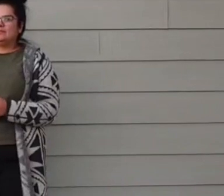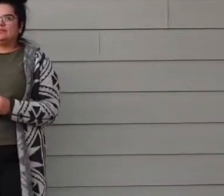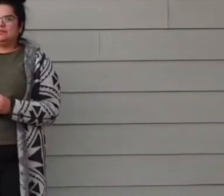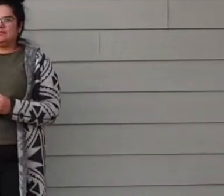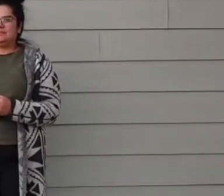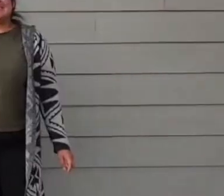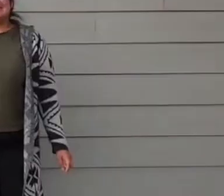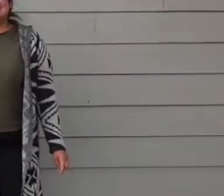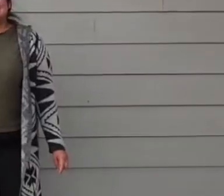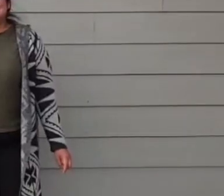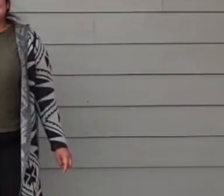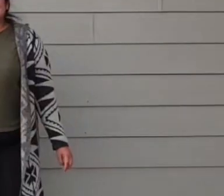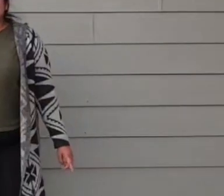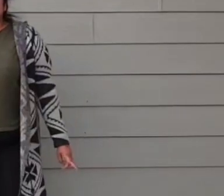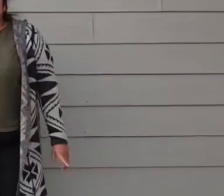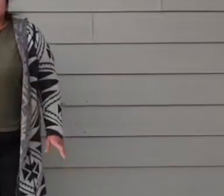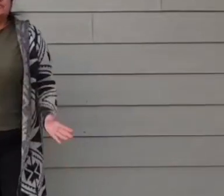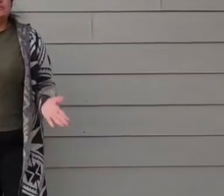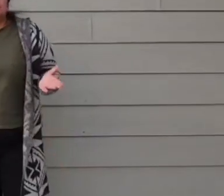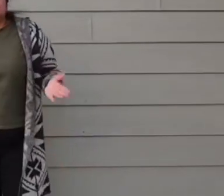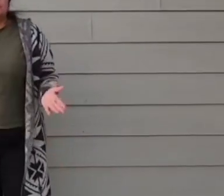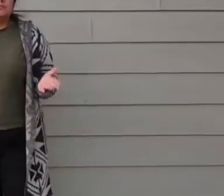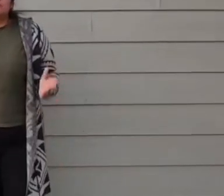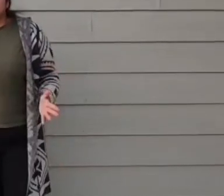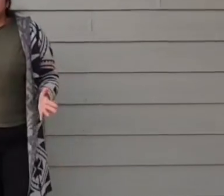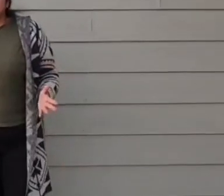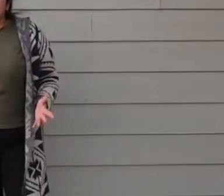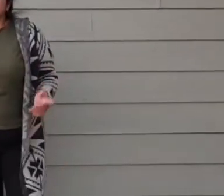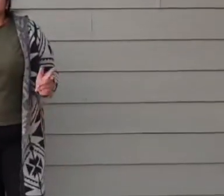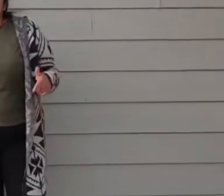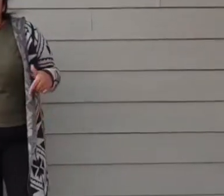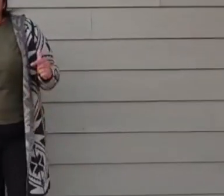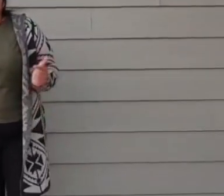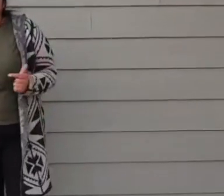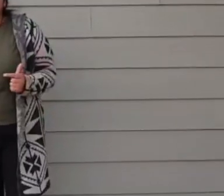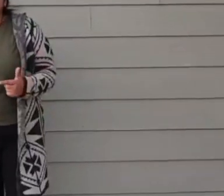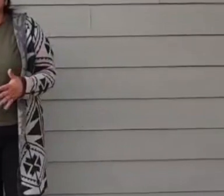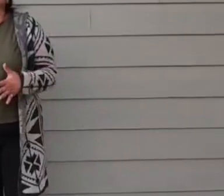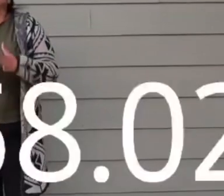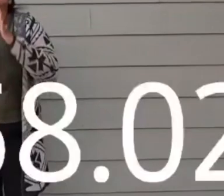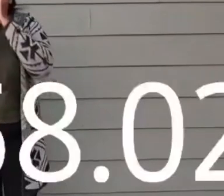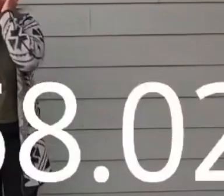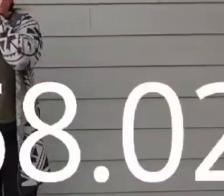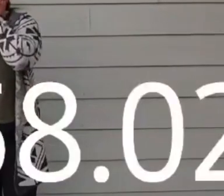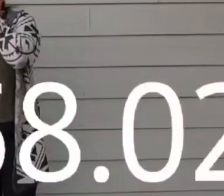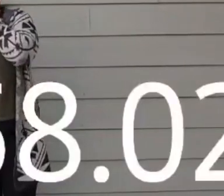Legacy Fund. Might be wondering what stands in our legacy fund right now.